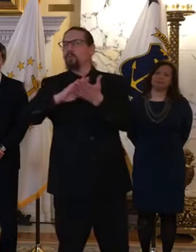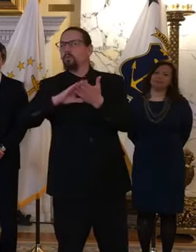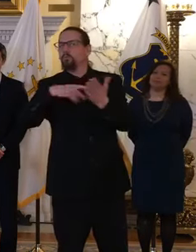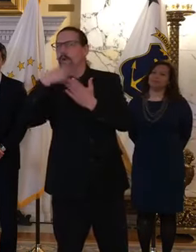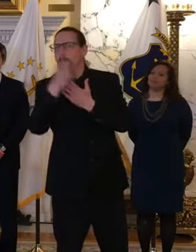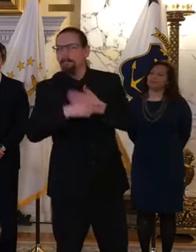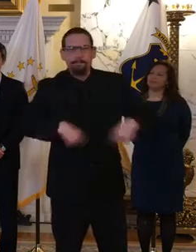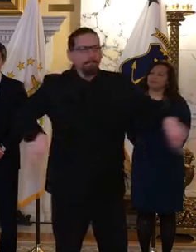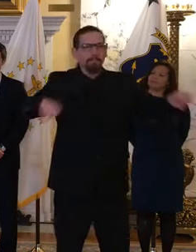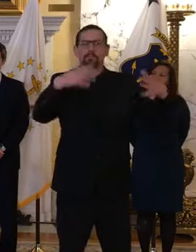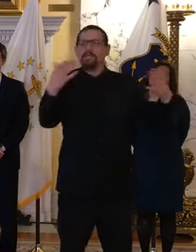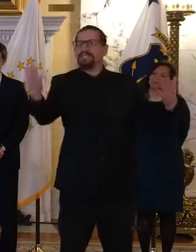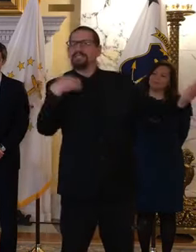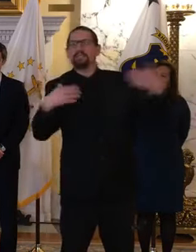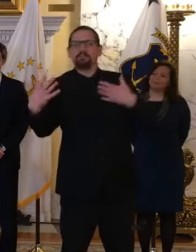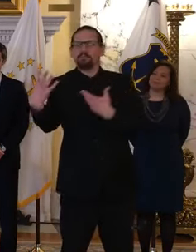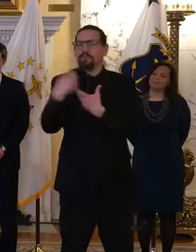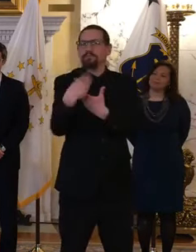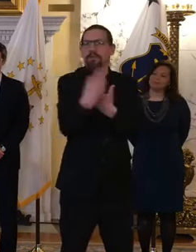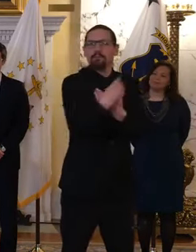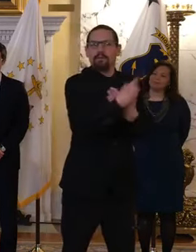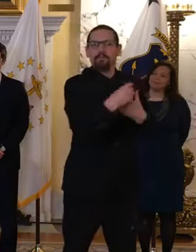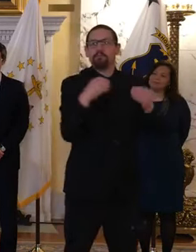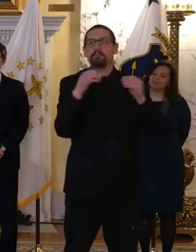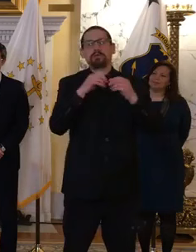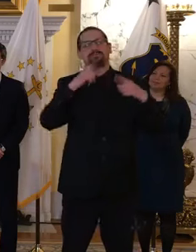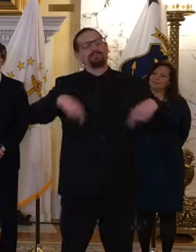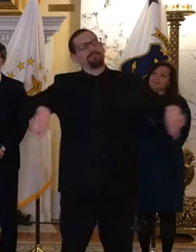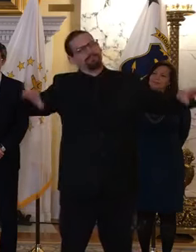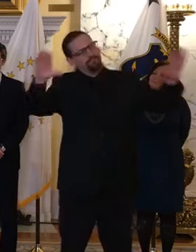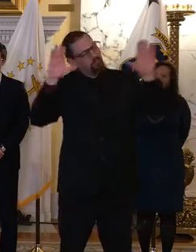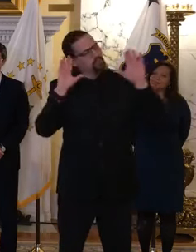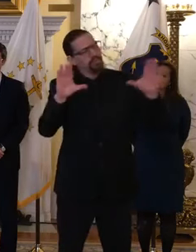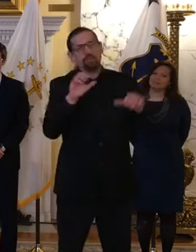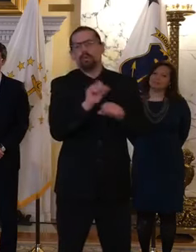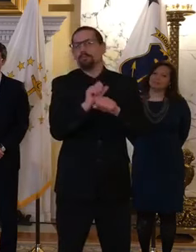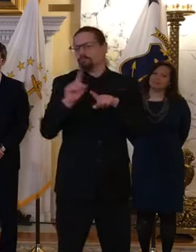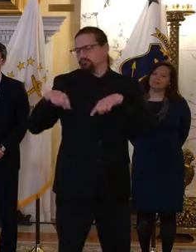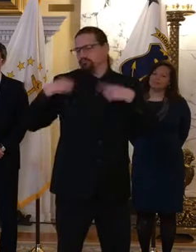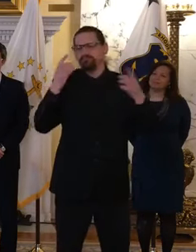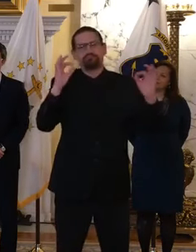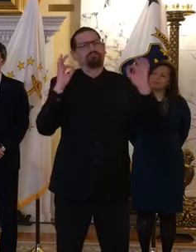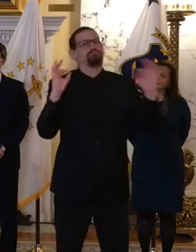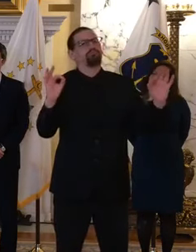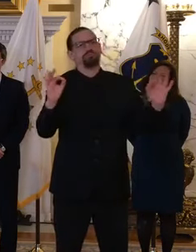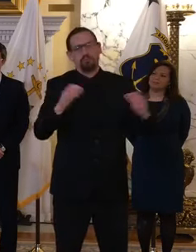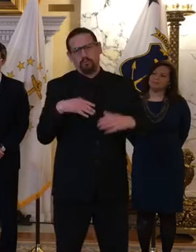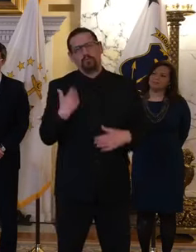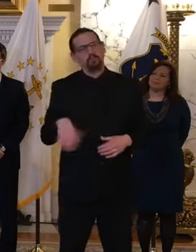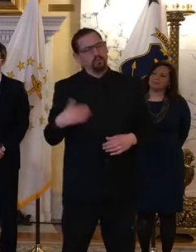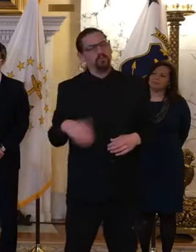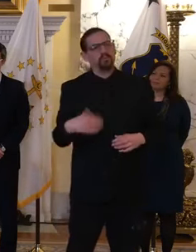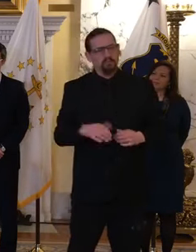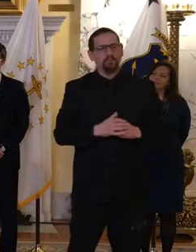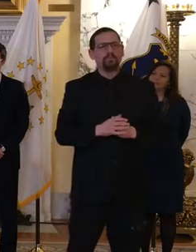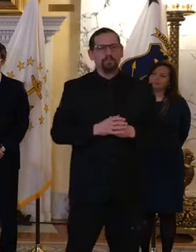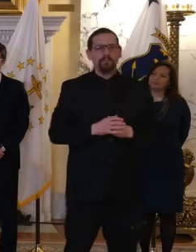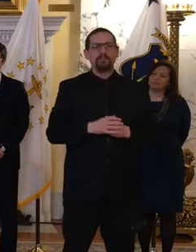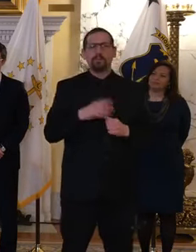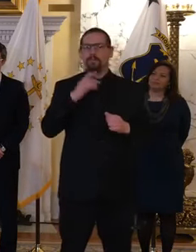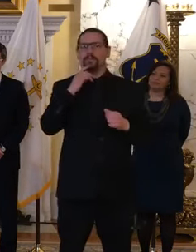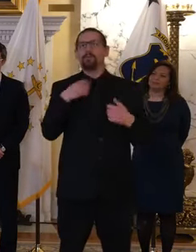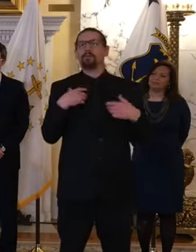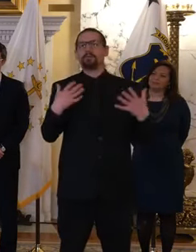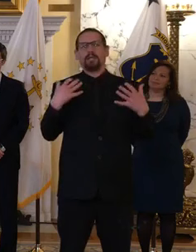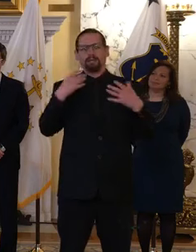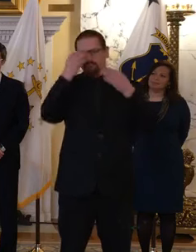doing a great job. I do want to take a second to especially thank and recognize our brand new